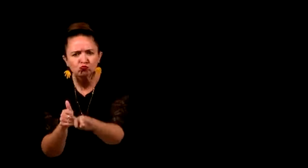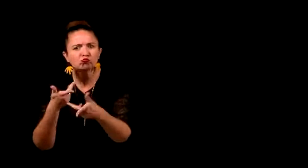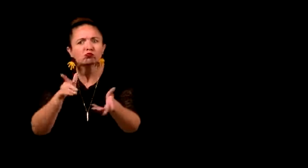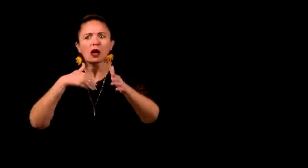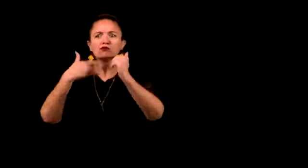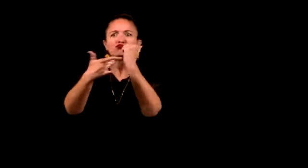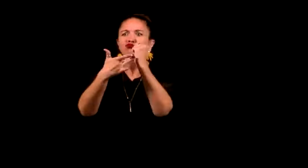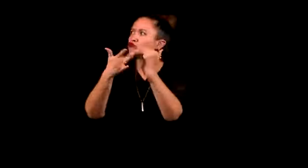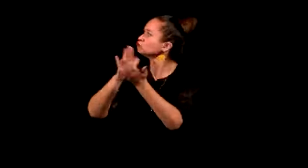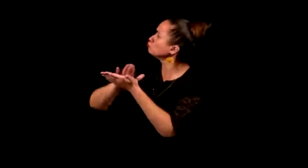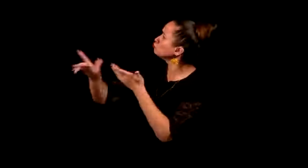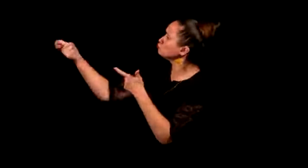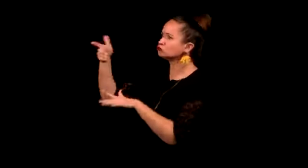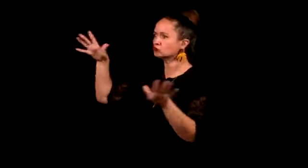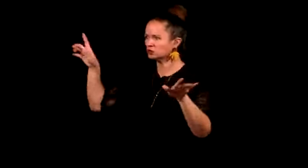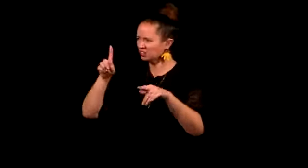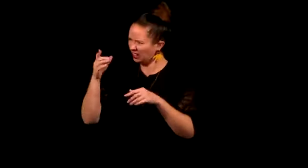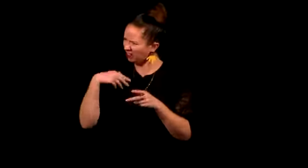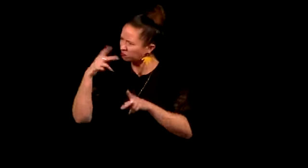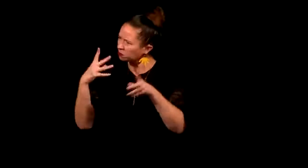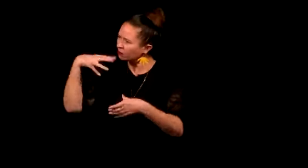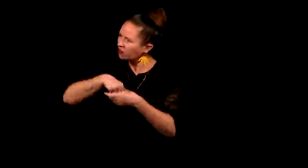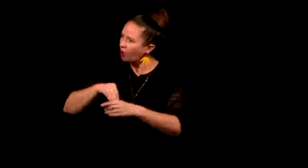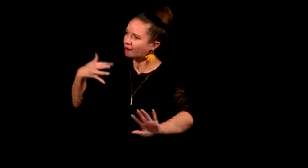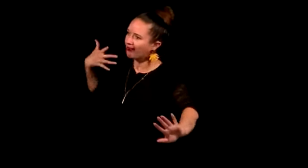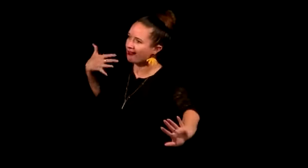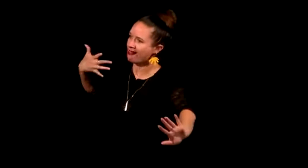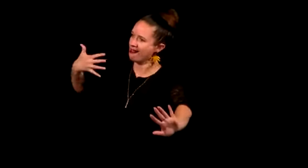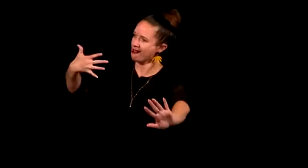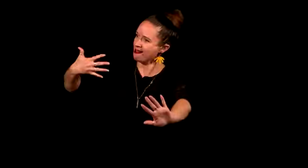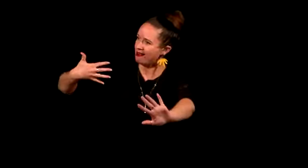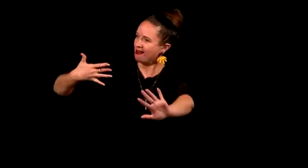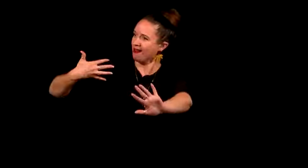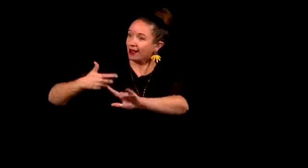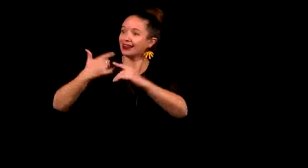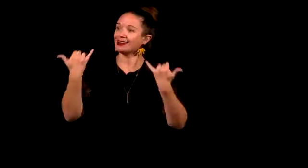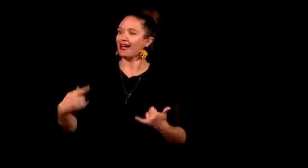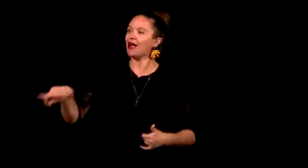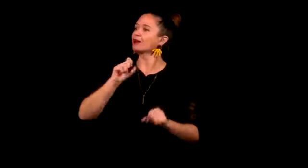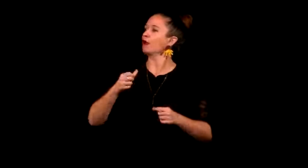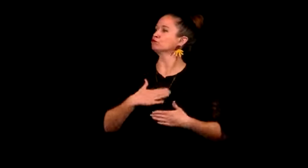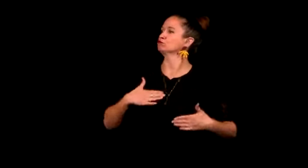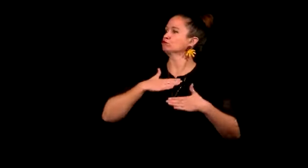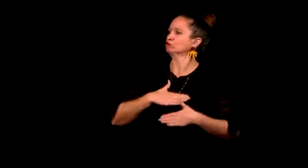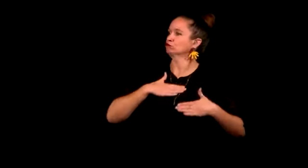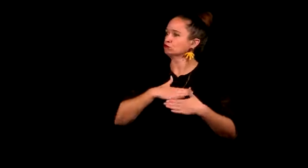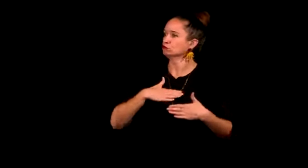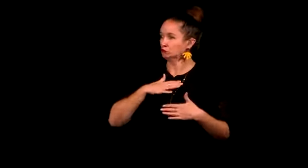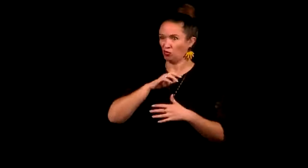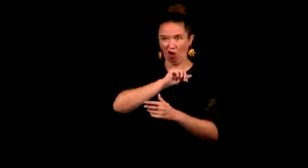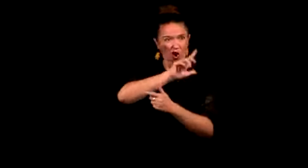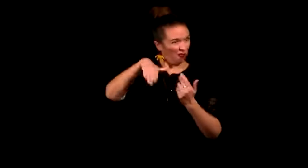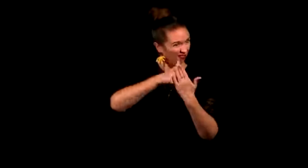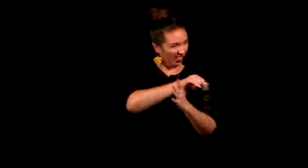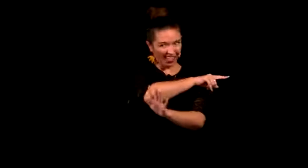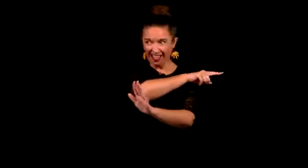You know, in a nice, comfortable chair. We have nice technology. We did not see all the people involved in creating this space. We